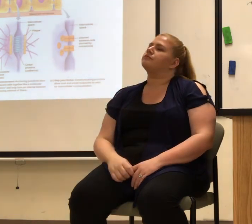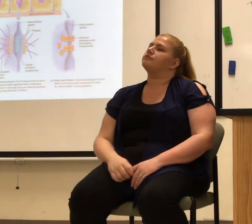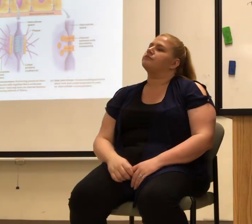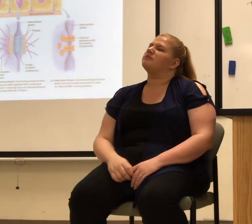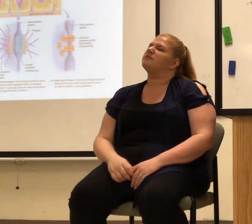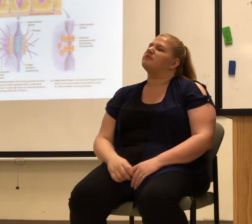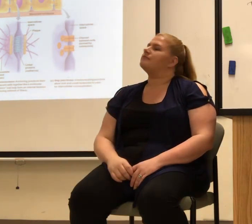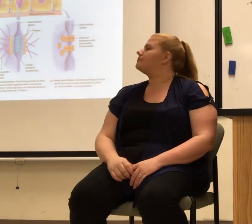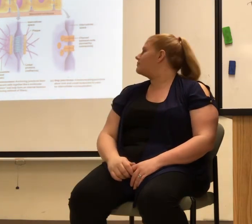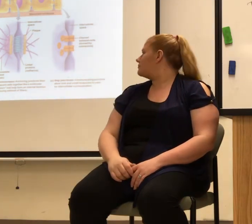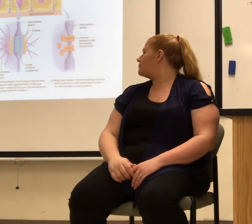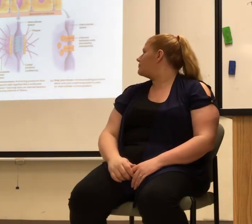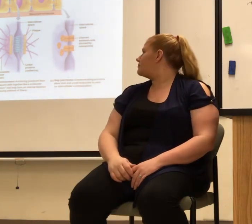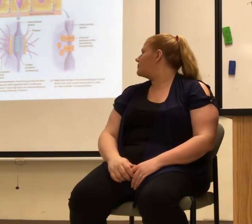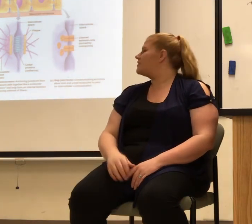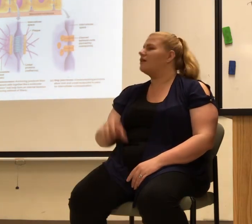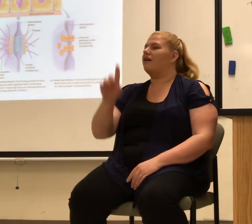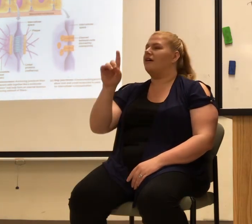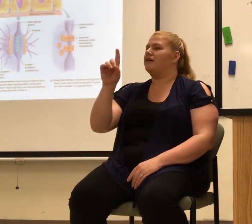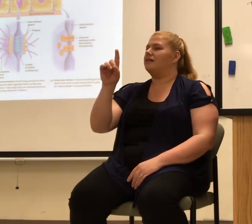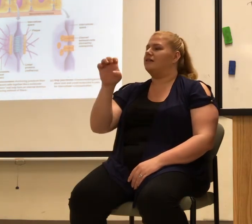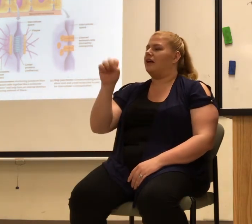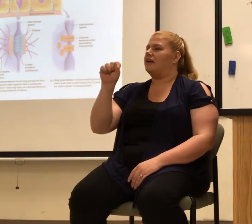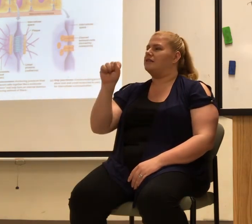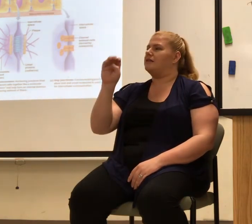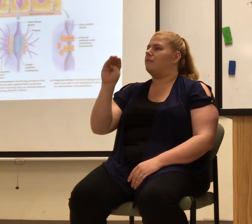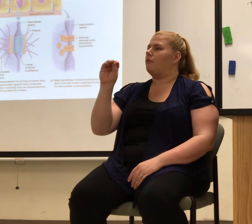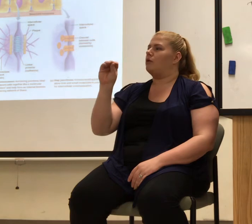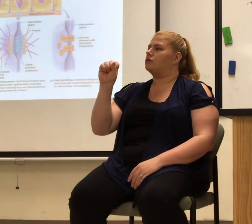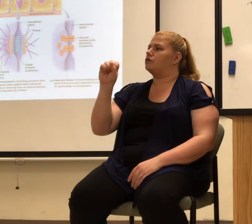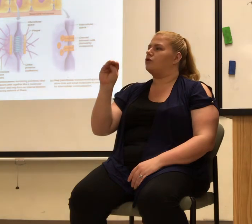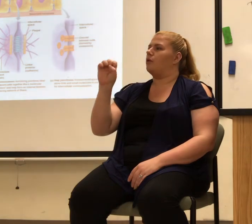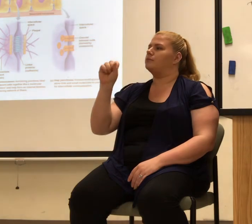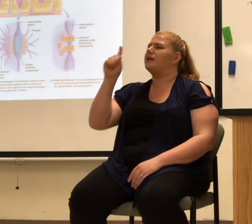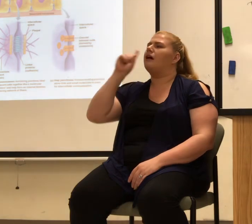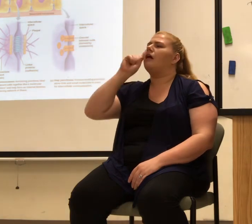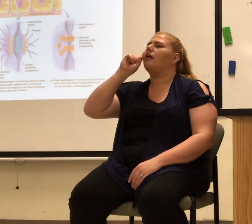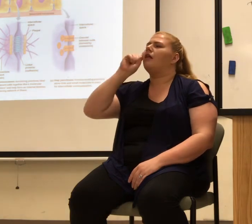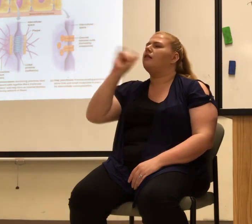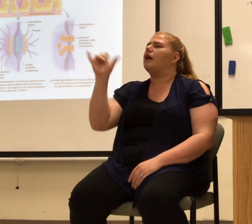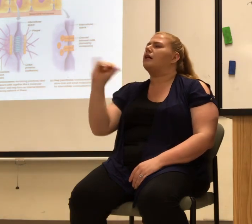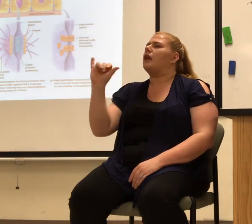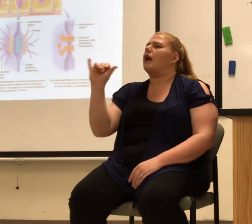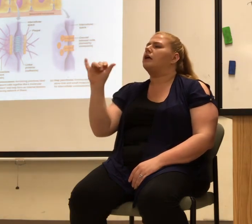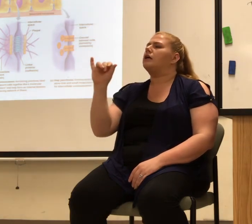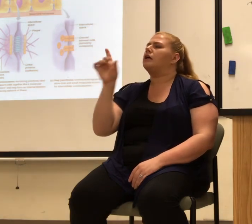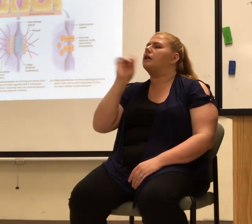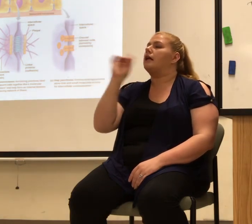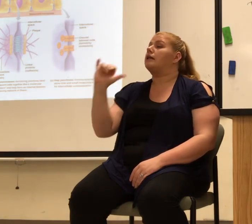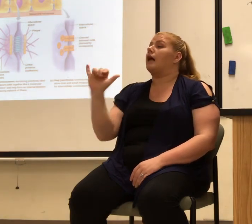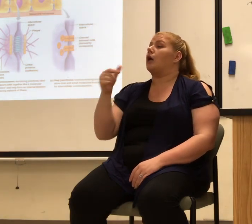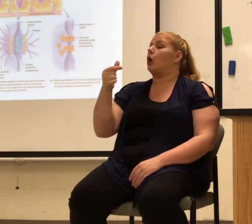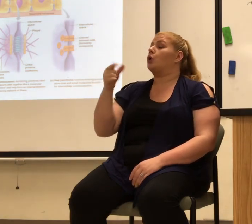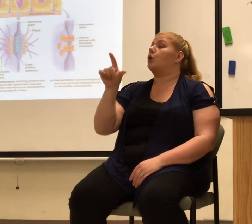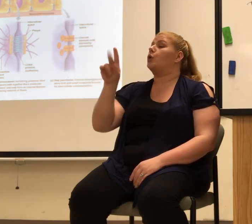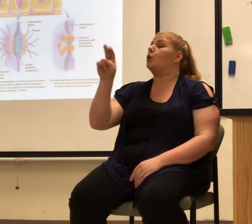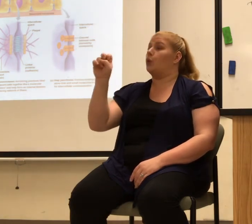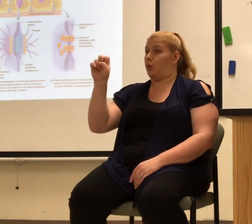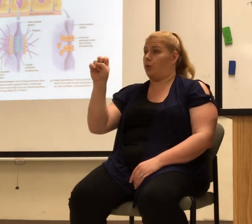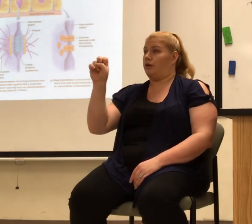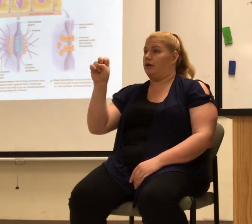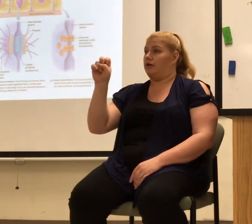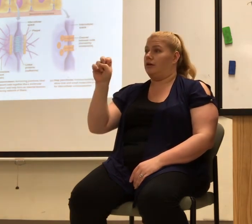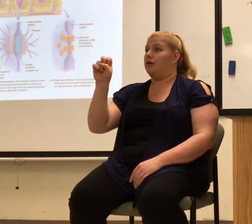The function of desmosomes is like a glue that holds organs together. Like for example, in the heart, that's where I really focus on the